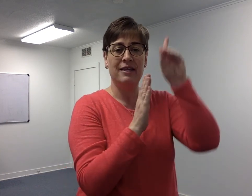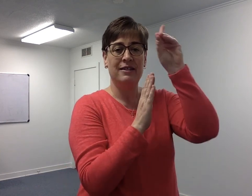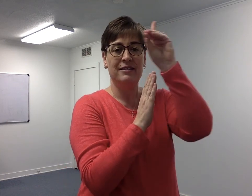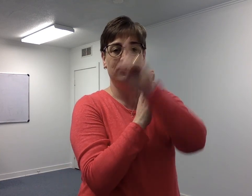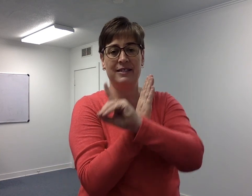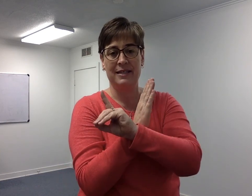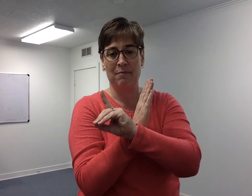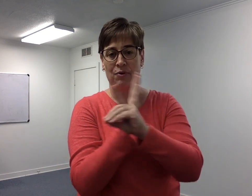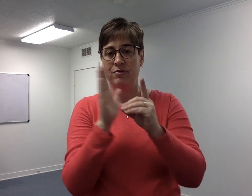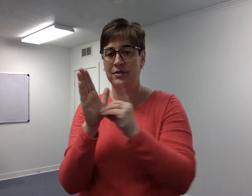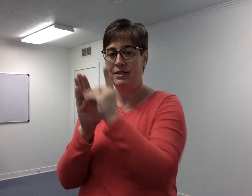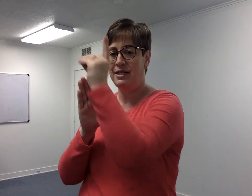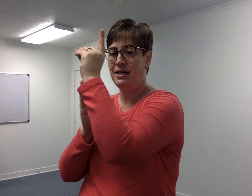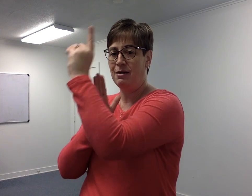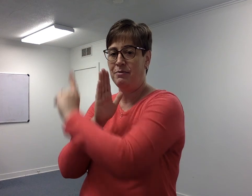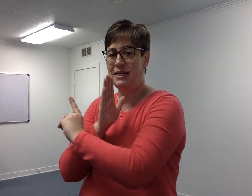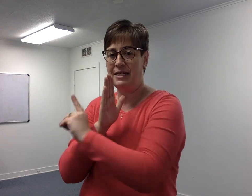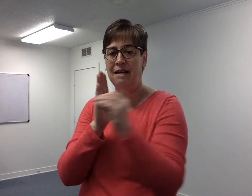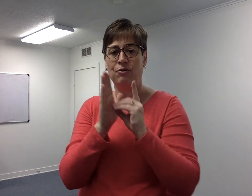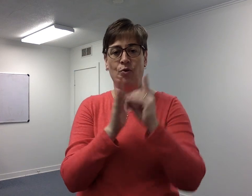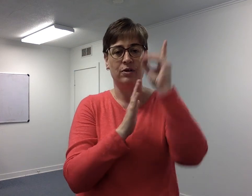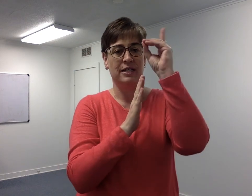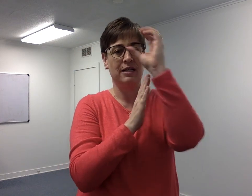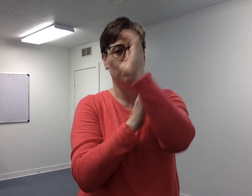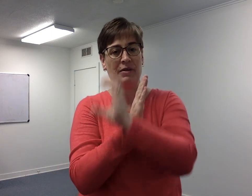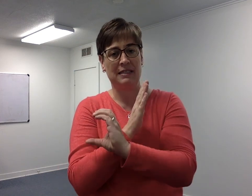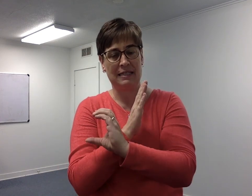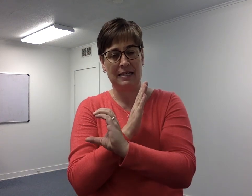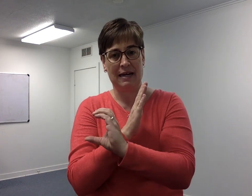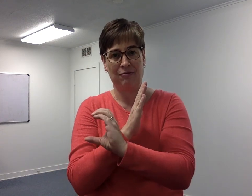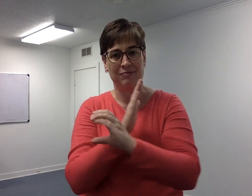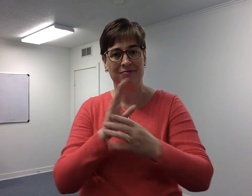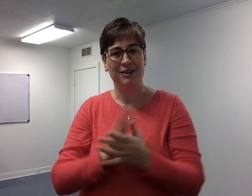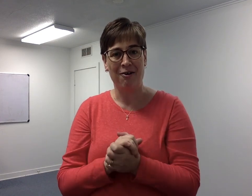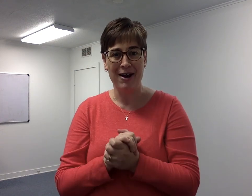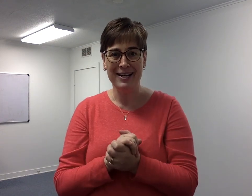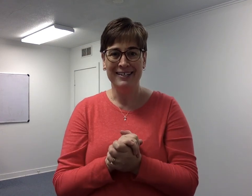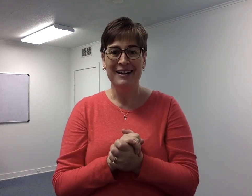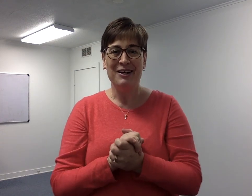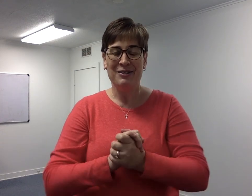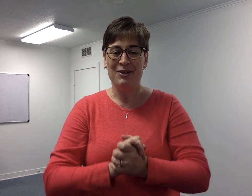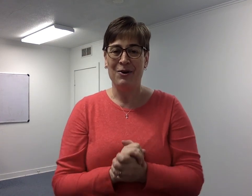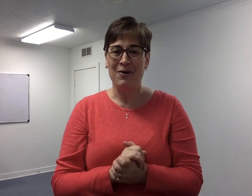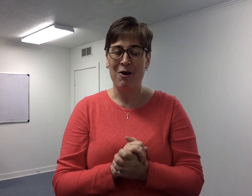then December, D up, D down, or D up and C down. All right? So I hope